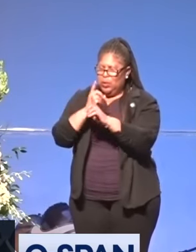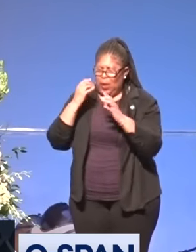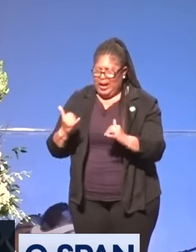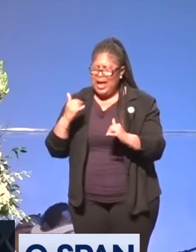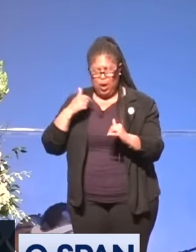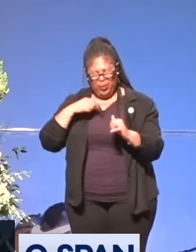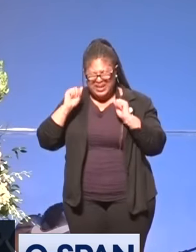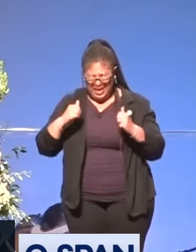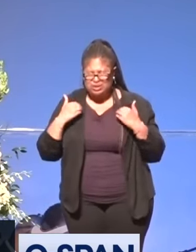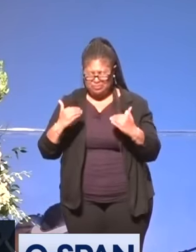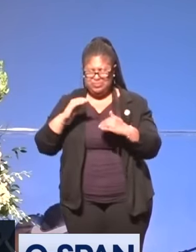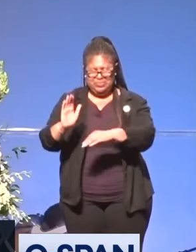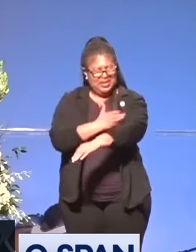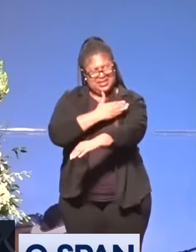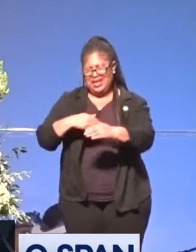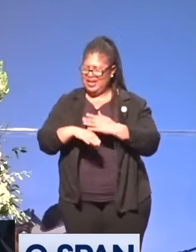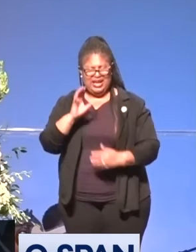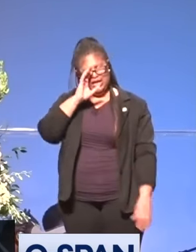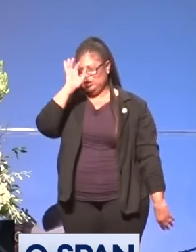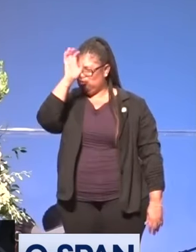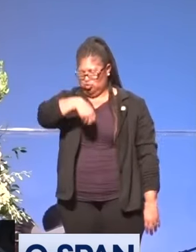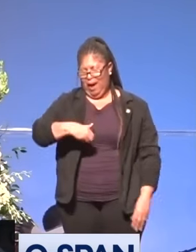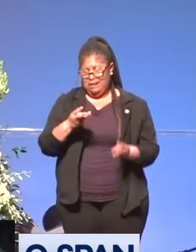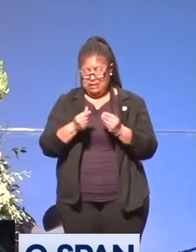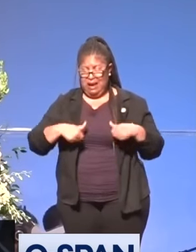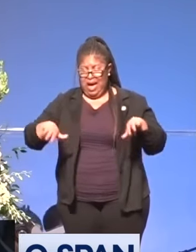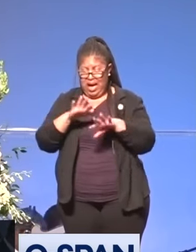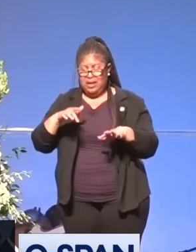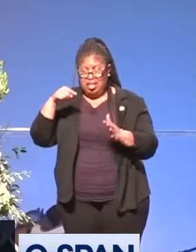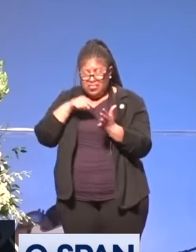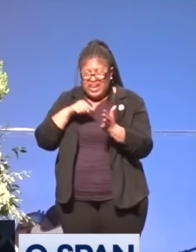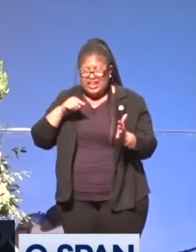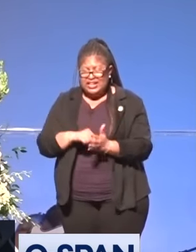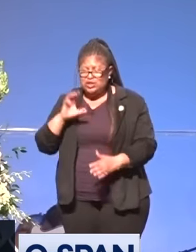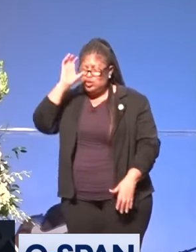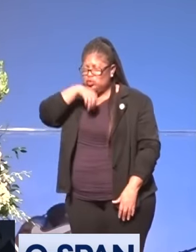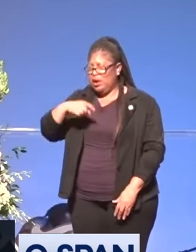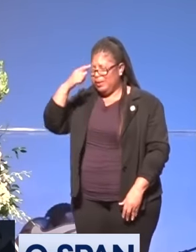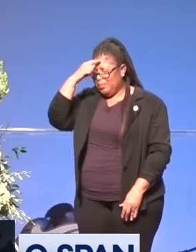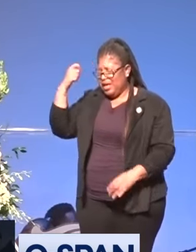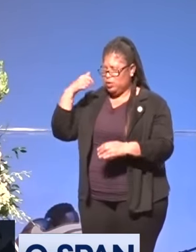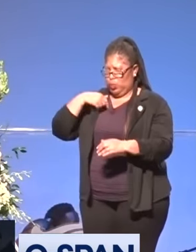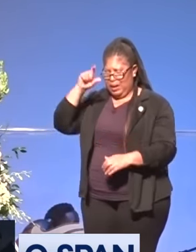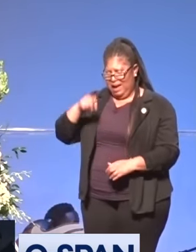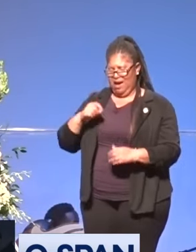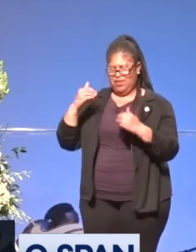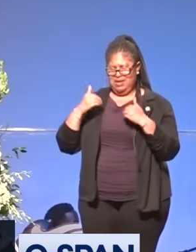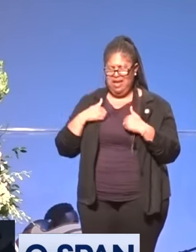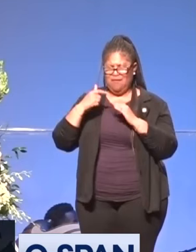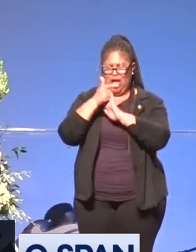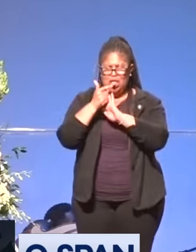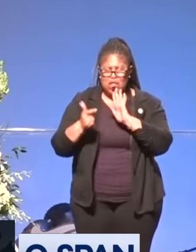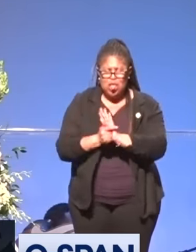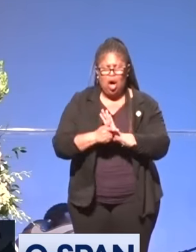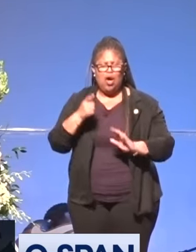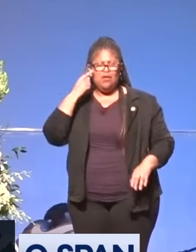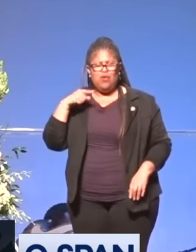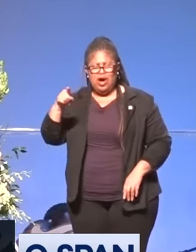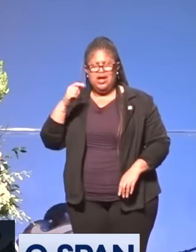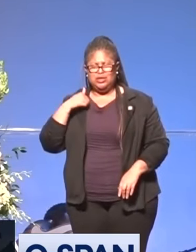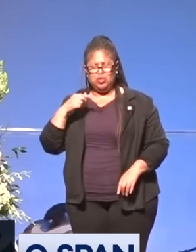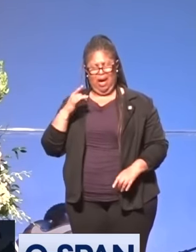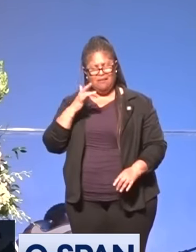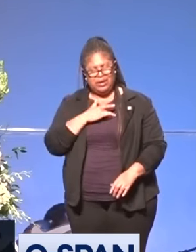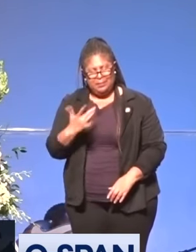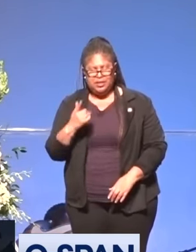strange land. God is a strange land when we have to make a law for us to have empathy with our brothers and our